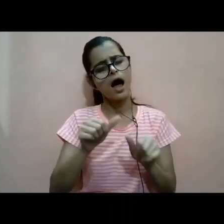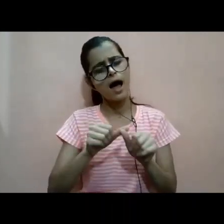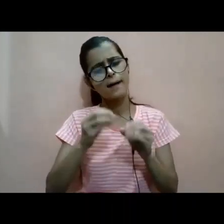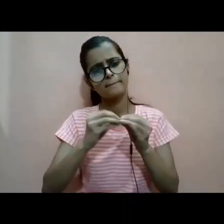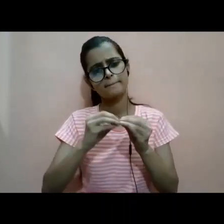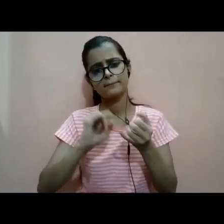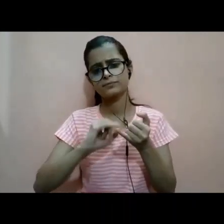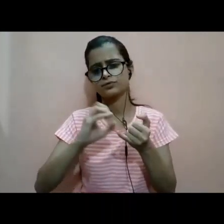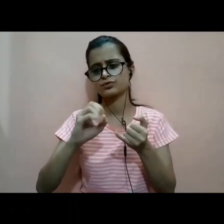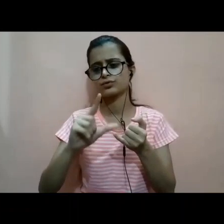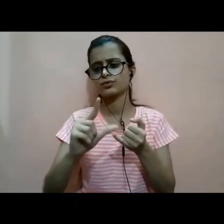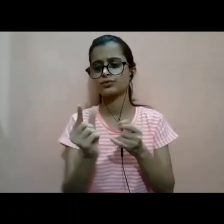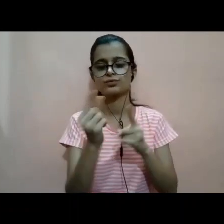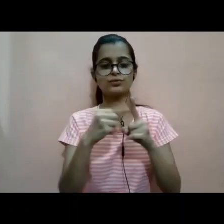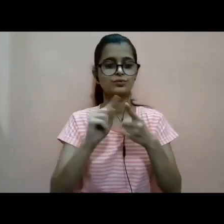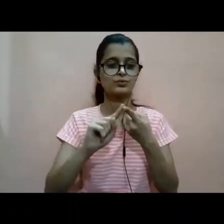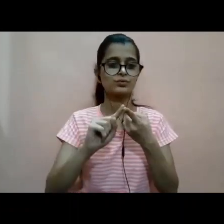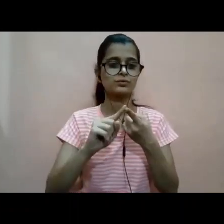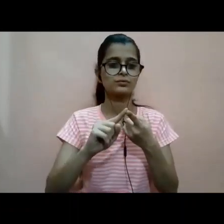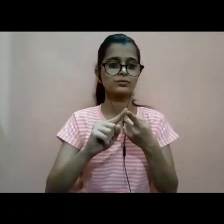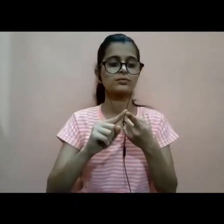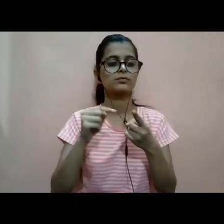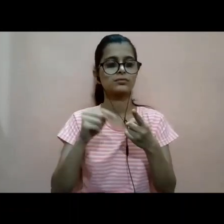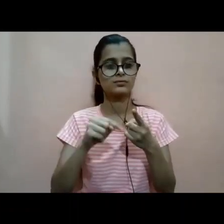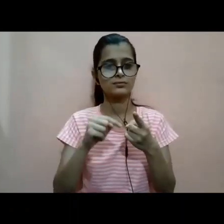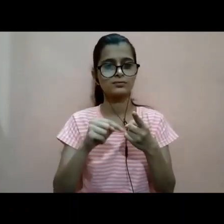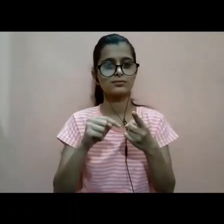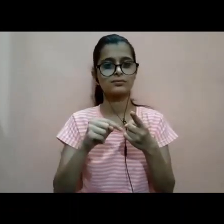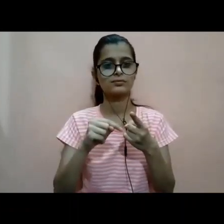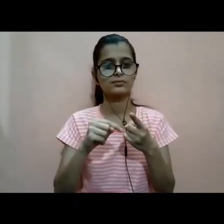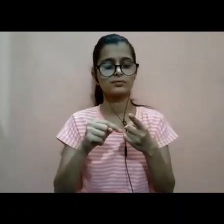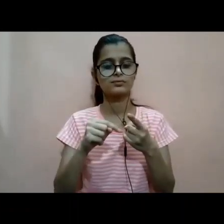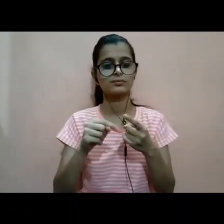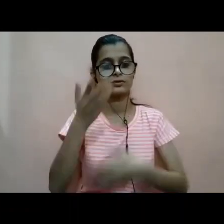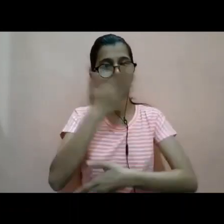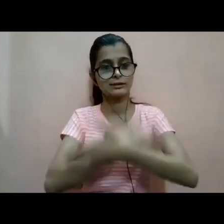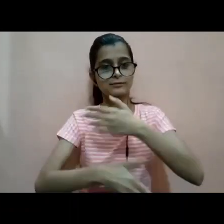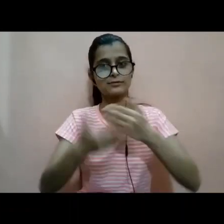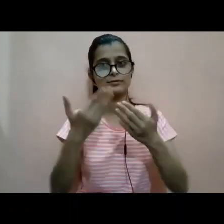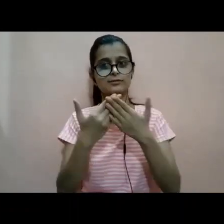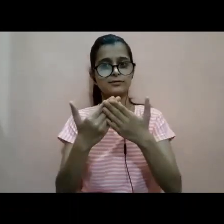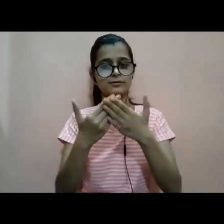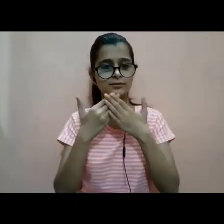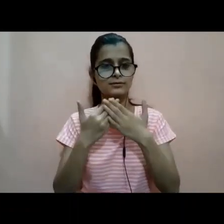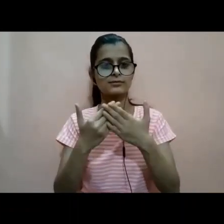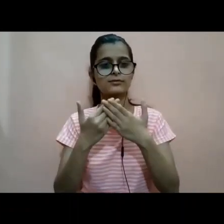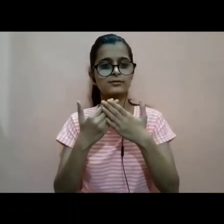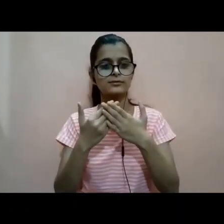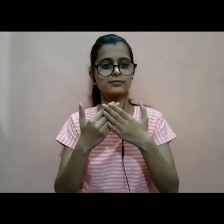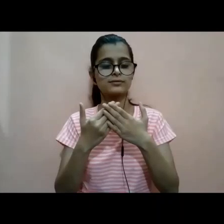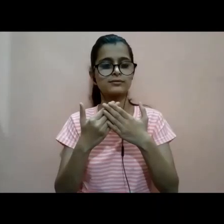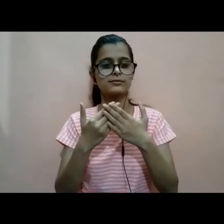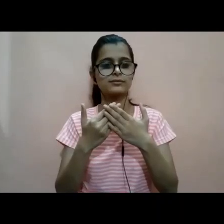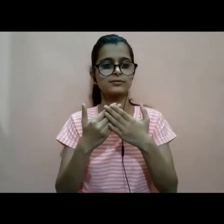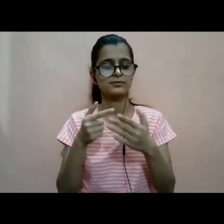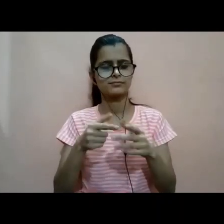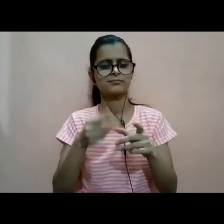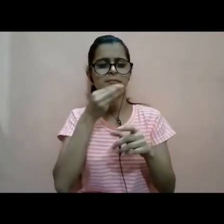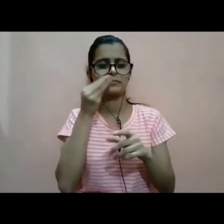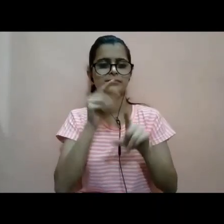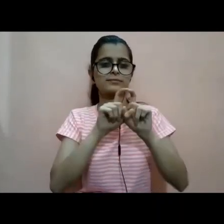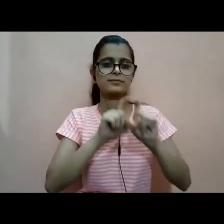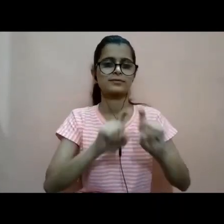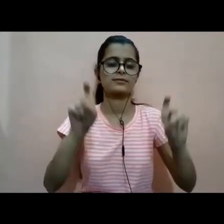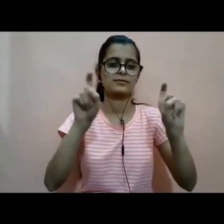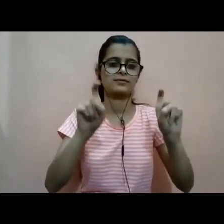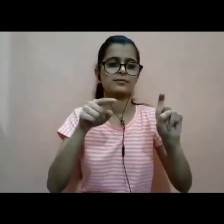create a binary hierarchy which disability studies has always tried to resist or dismantle? Please clarify.